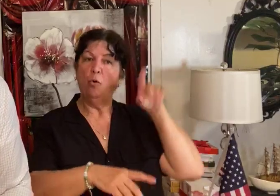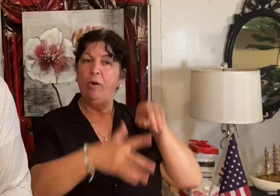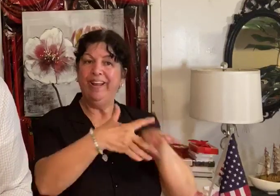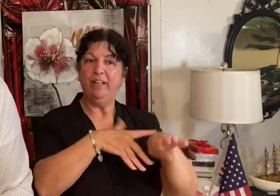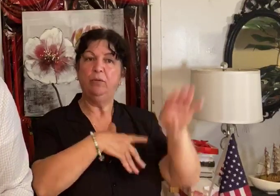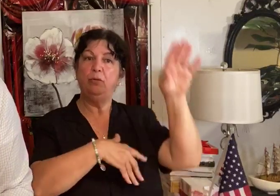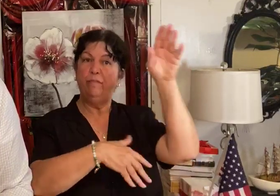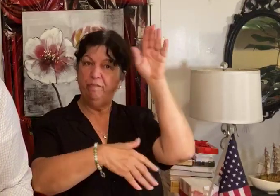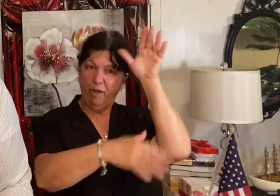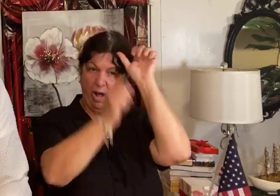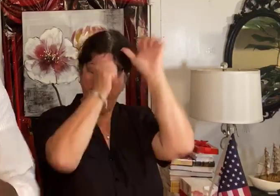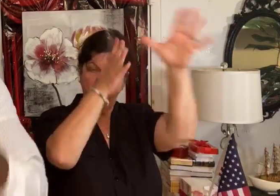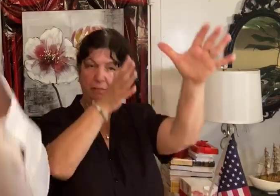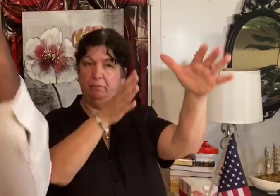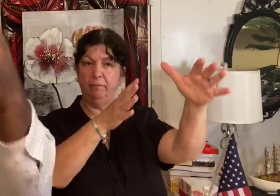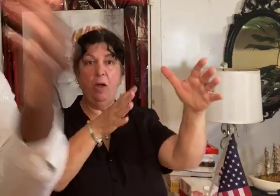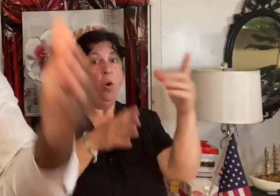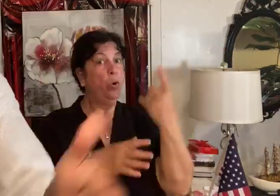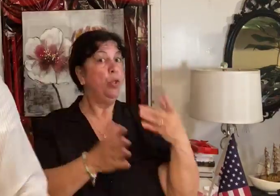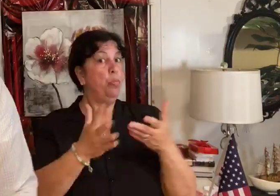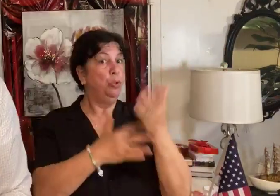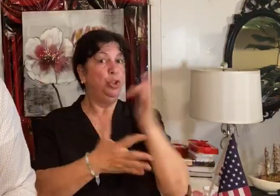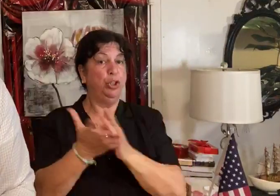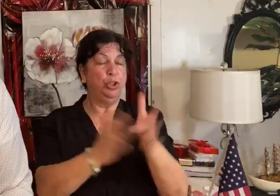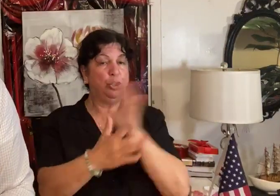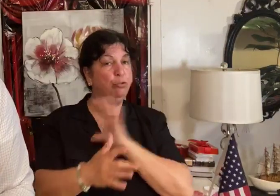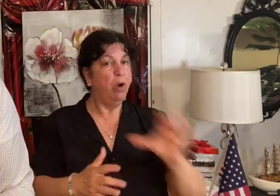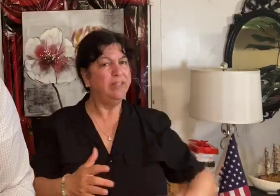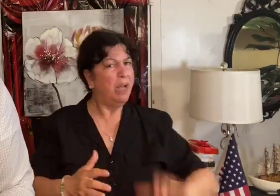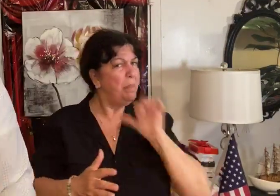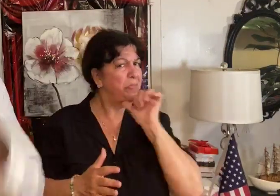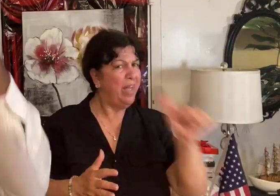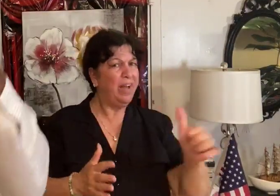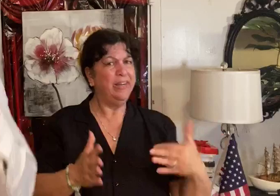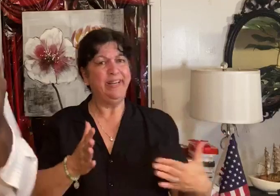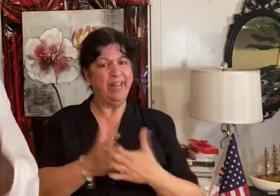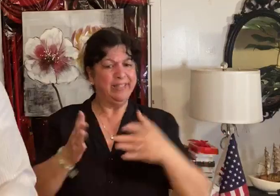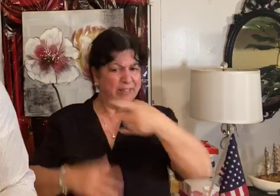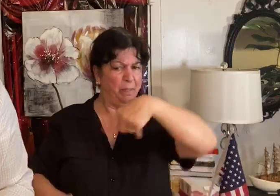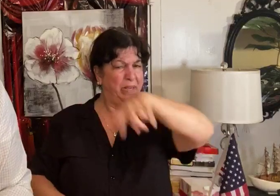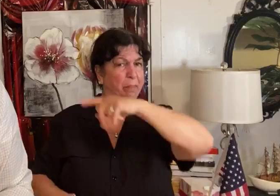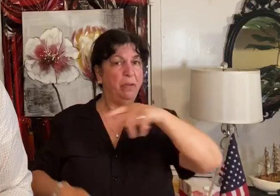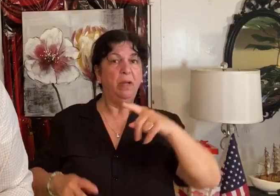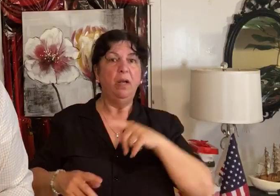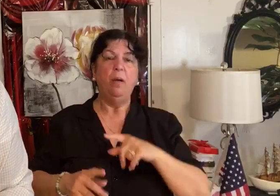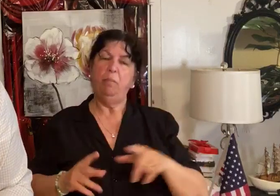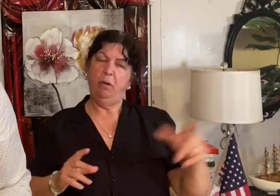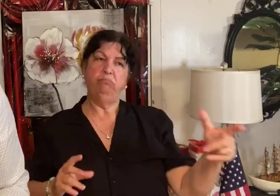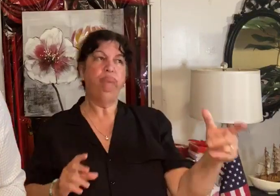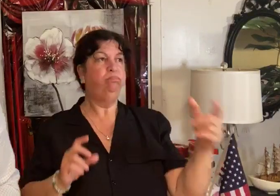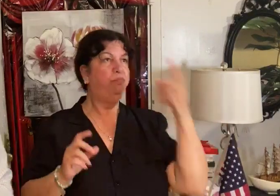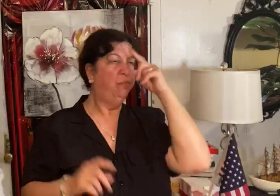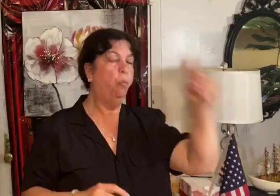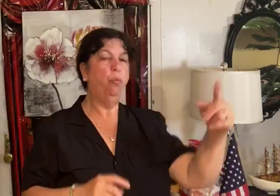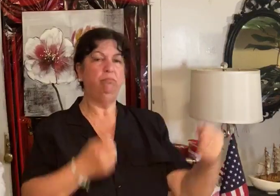not another way. I'm not against those people, but I am for my Savior.